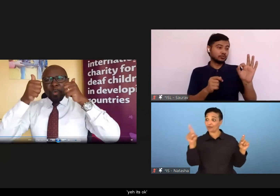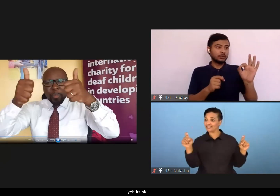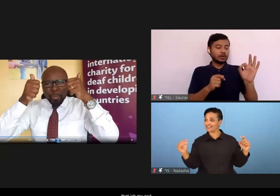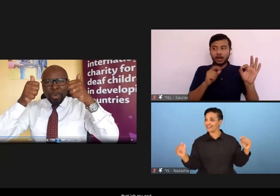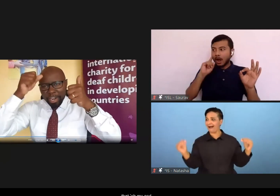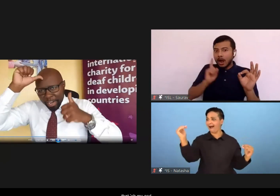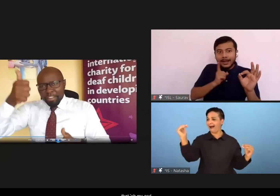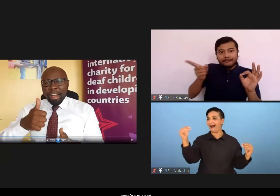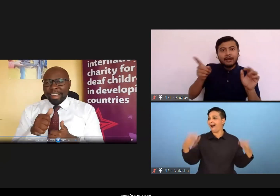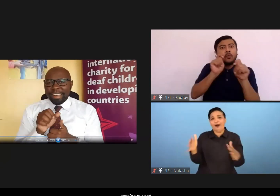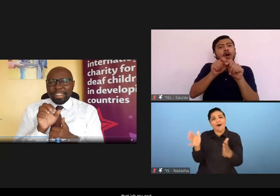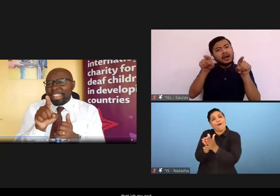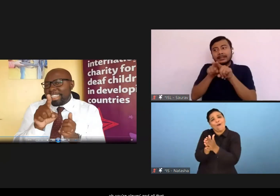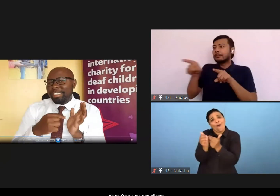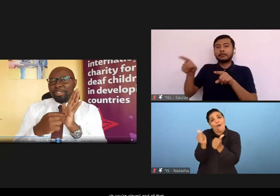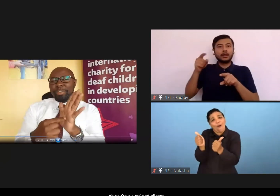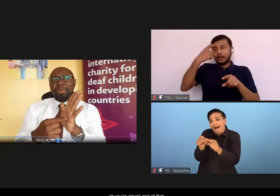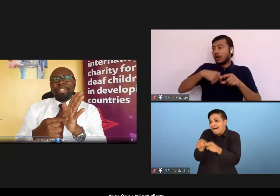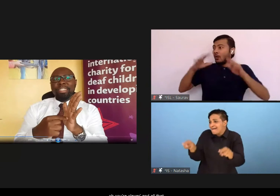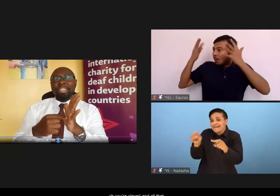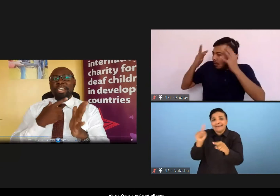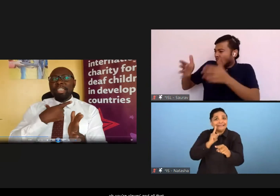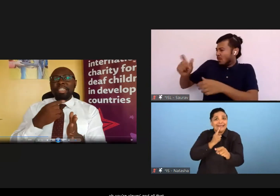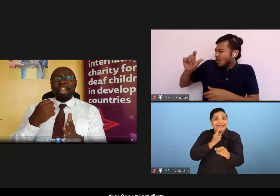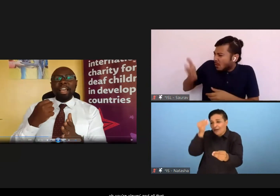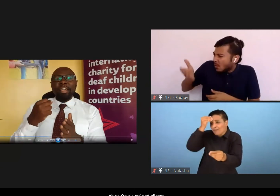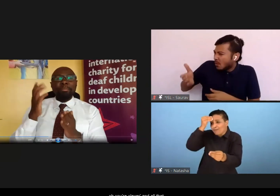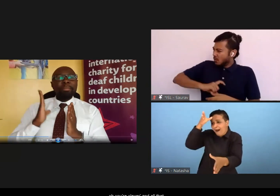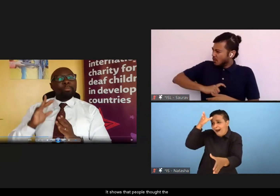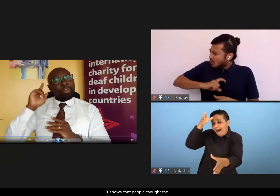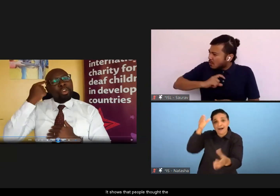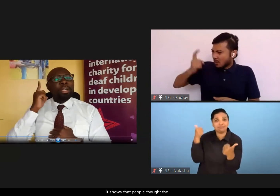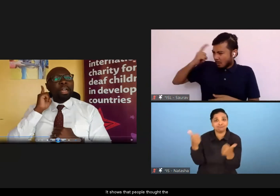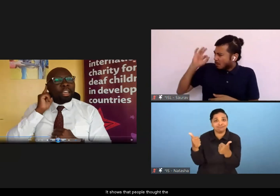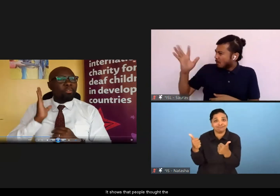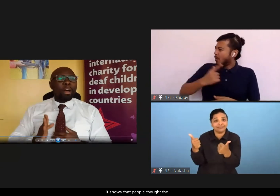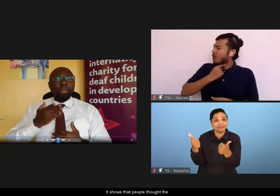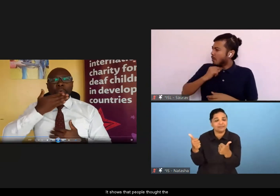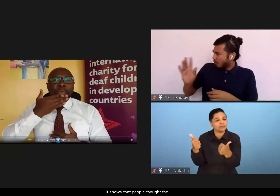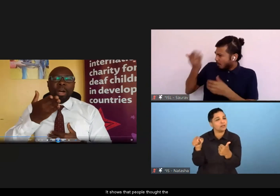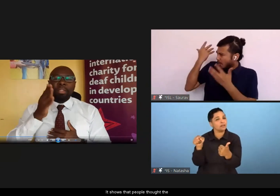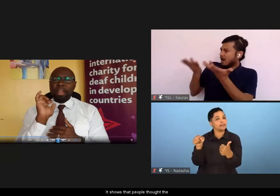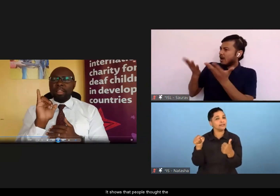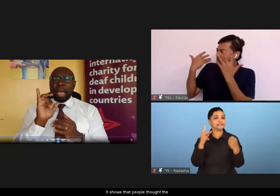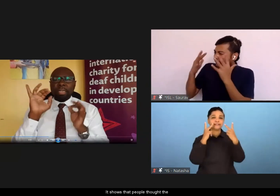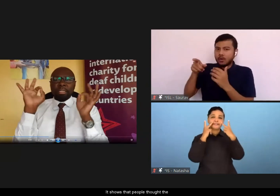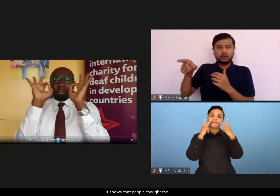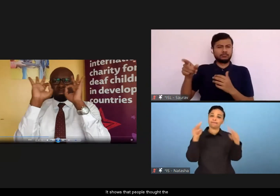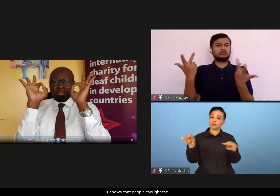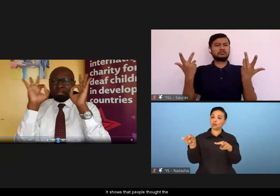oh my God, oh, they praise them, oh, you are clever and all that. This shows that it's like people thought that the deaf